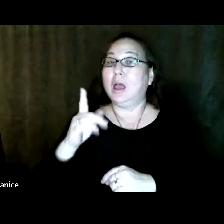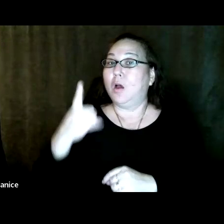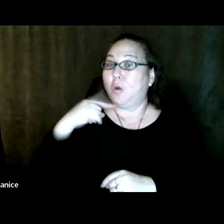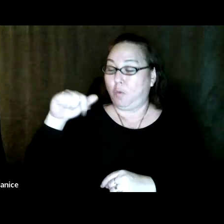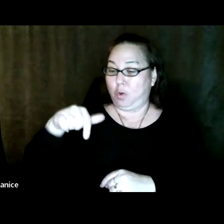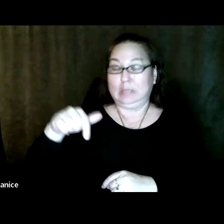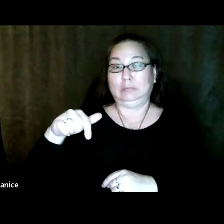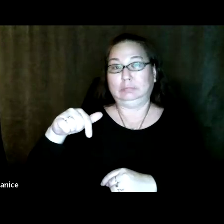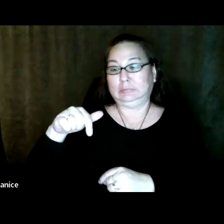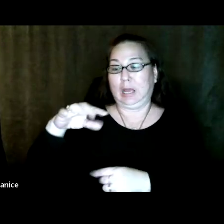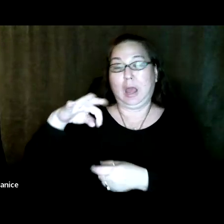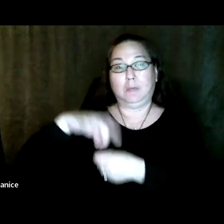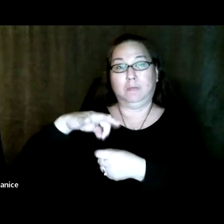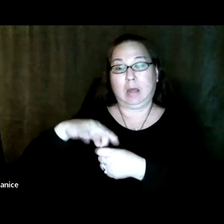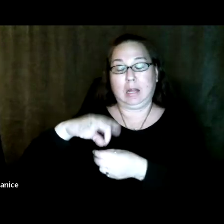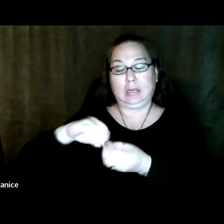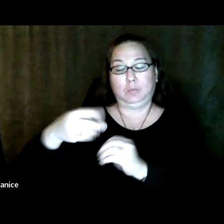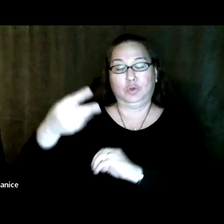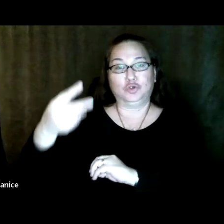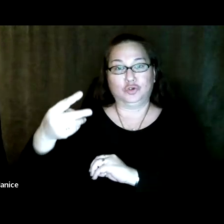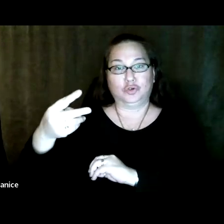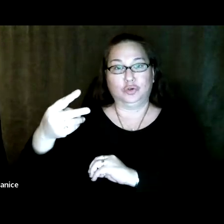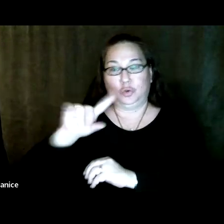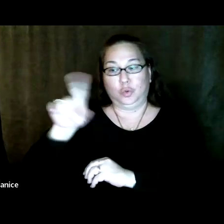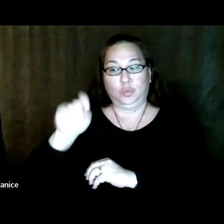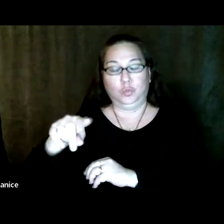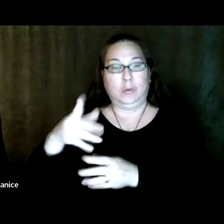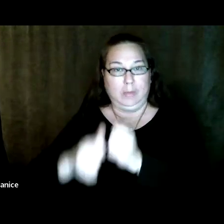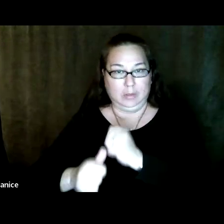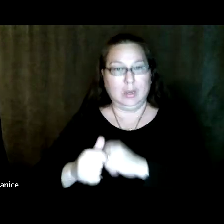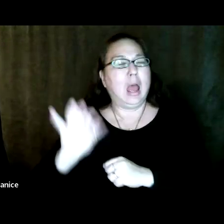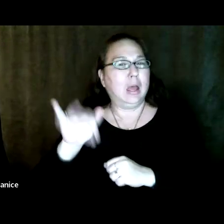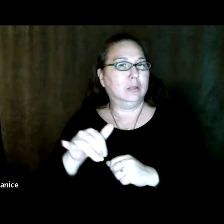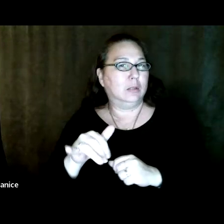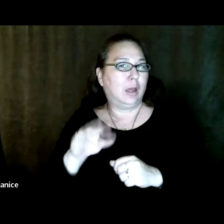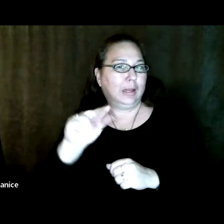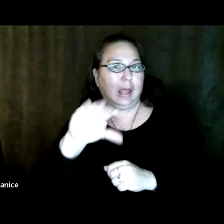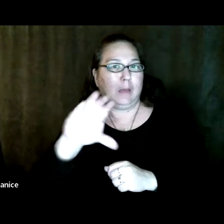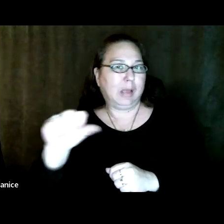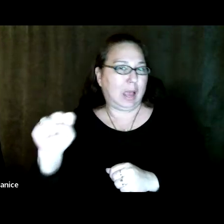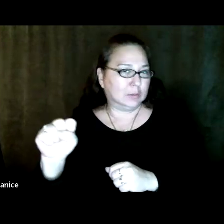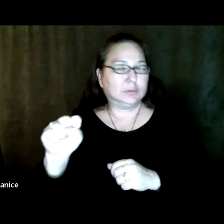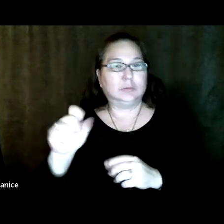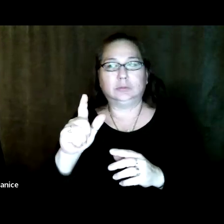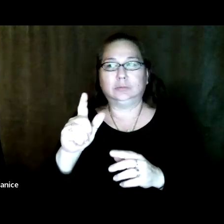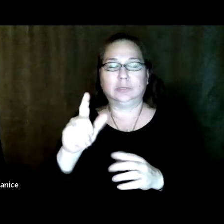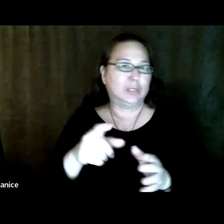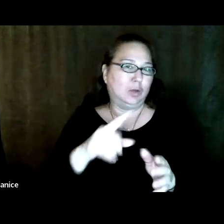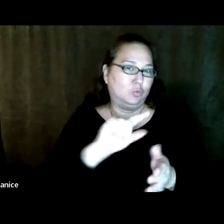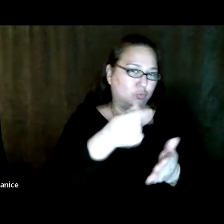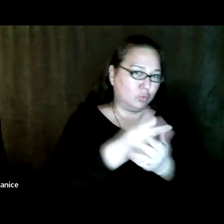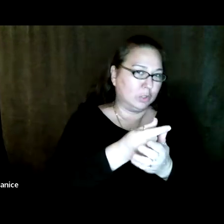night, eliminating the MCAS test as a graduation requirement for the state for our high school